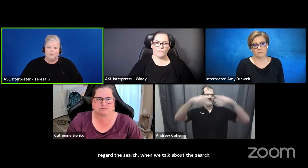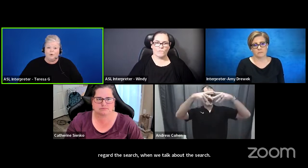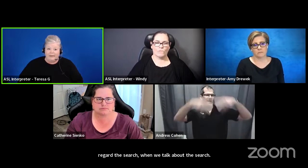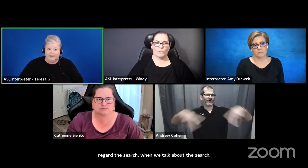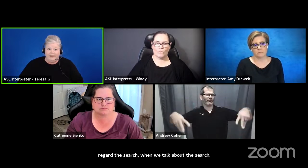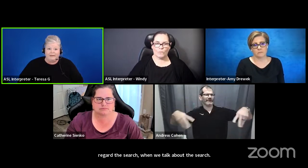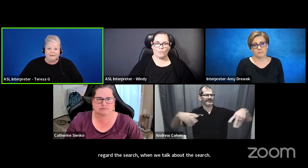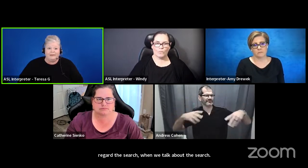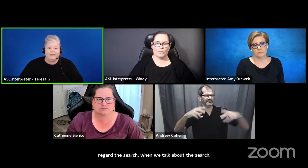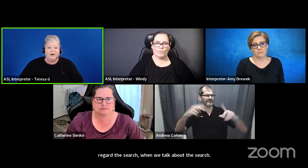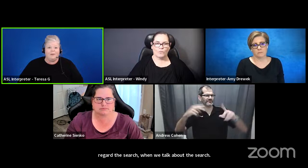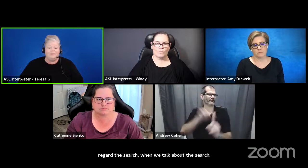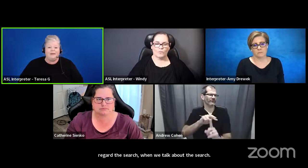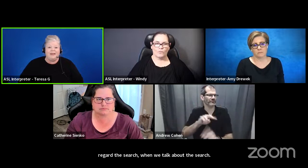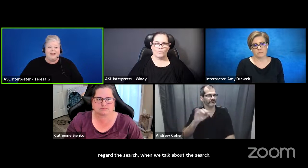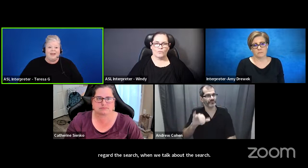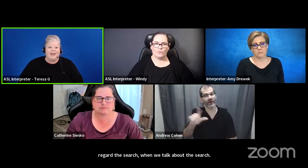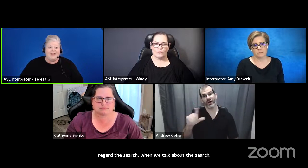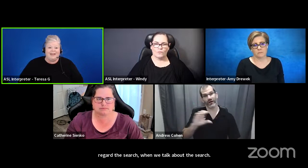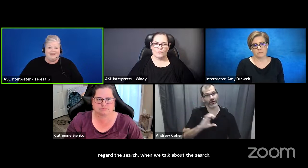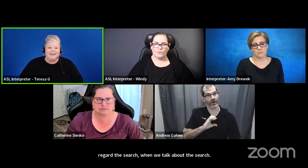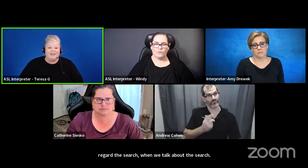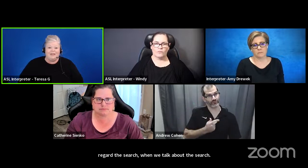So for me,